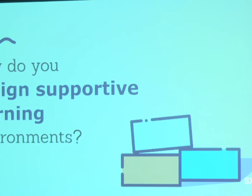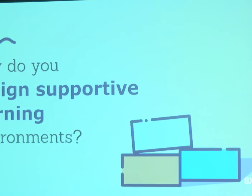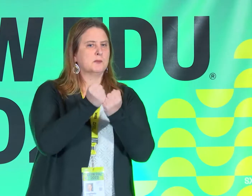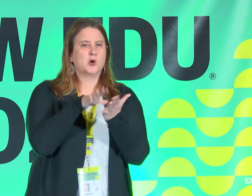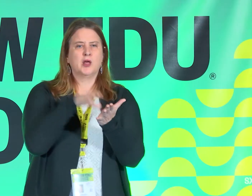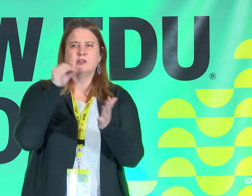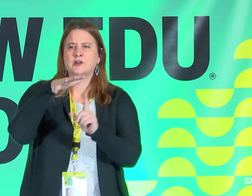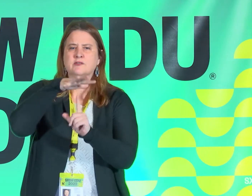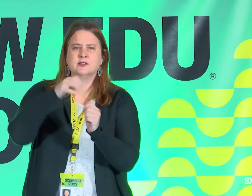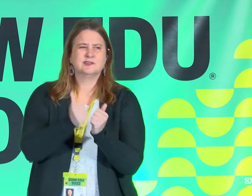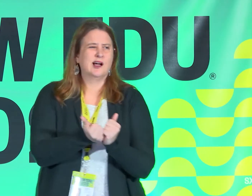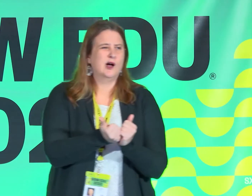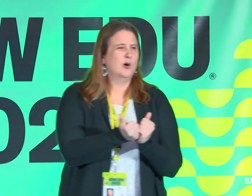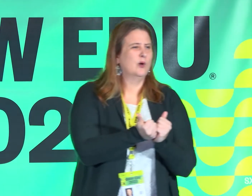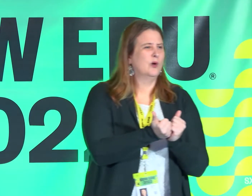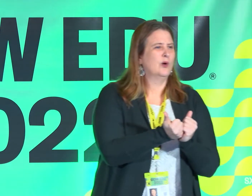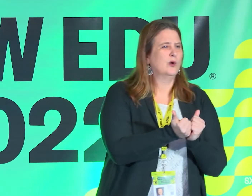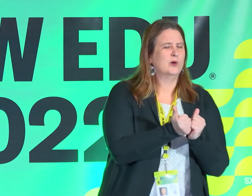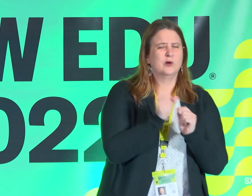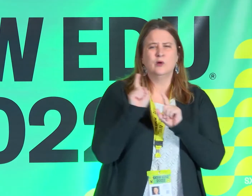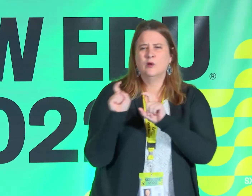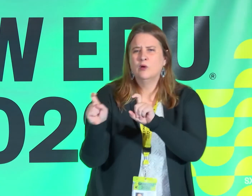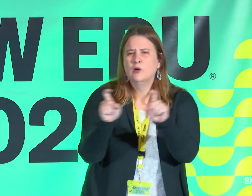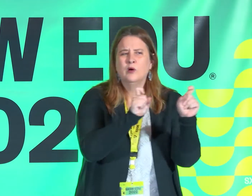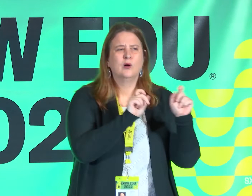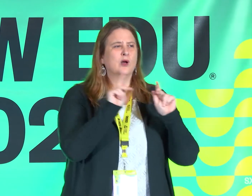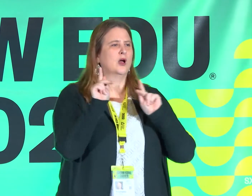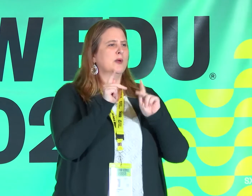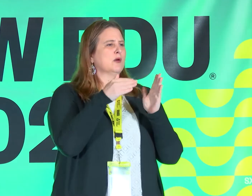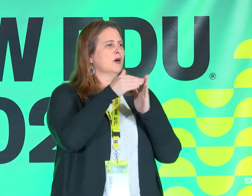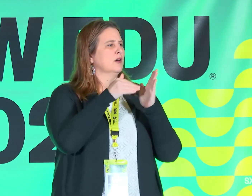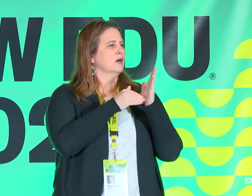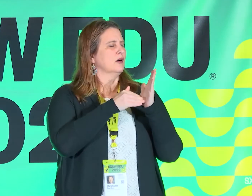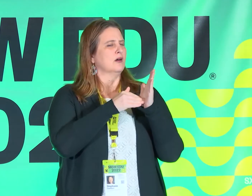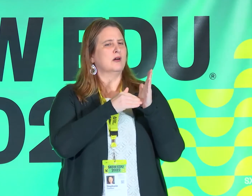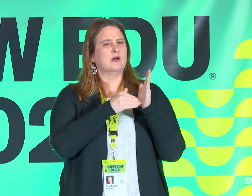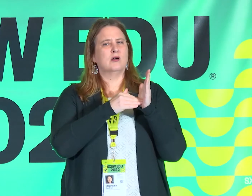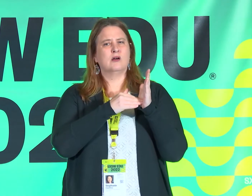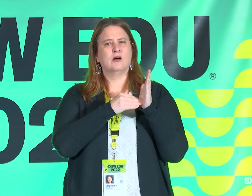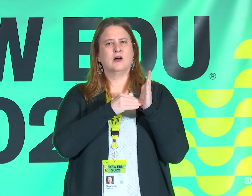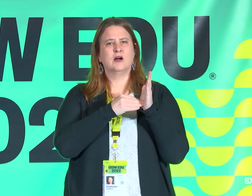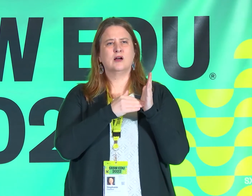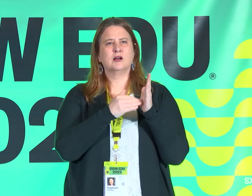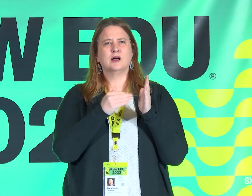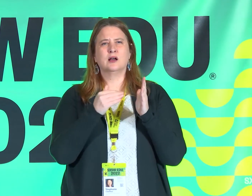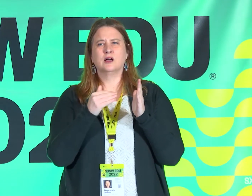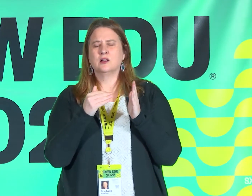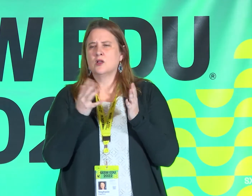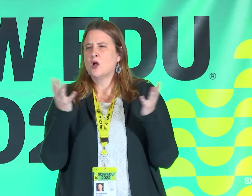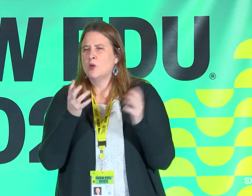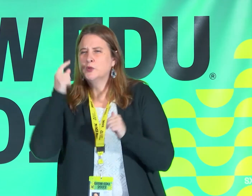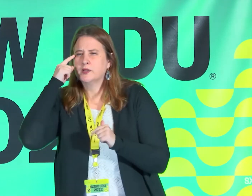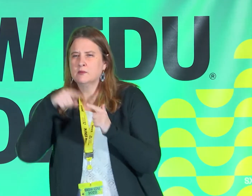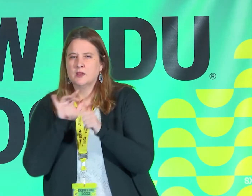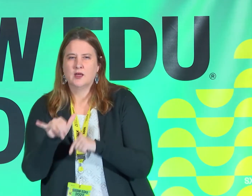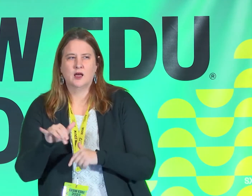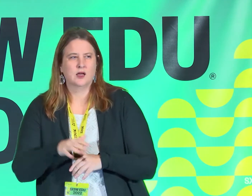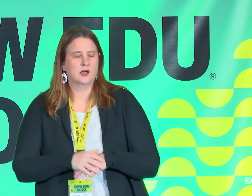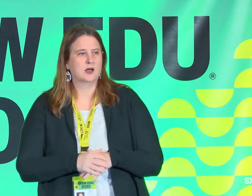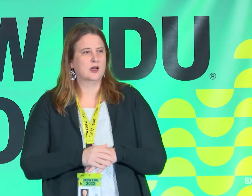So designing supported learning environments, what might that look like to each of you? I often ask people that. I'll say, what do you think about when